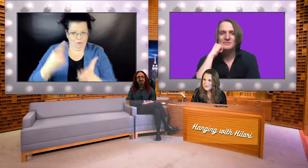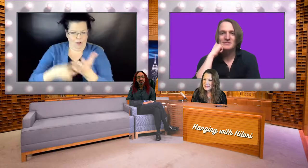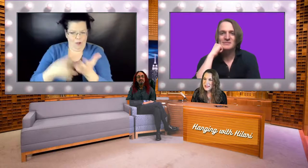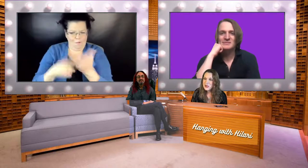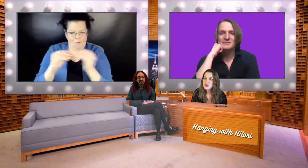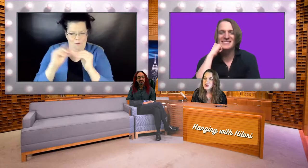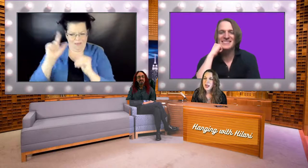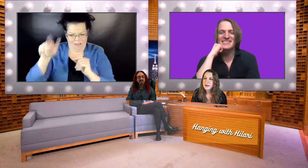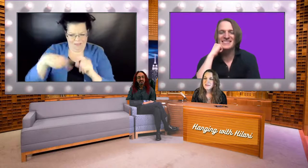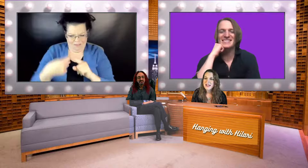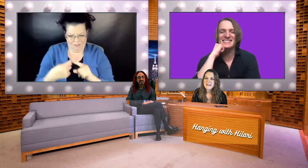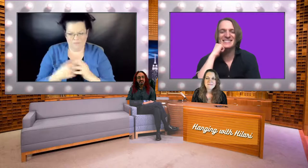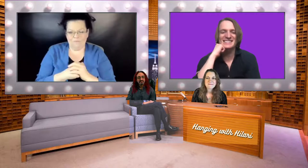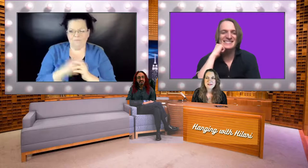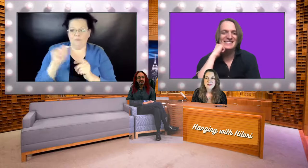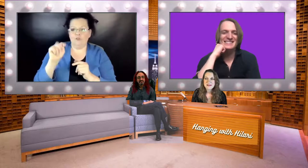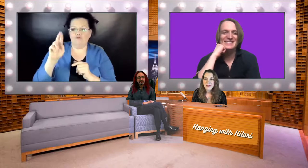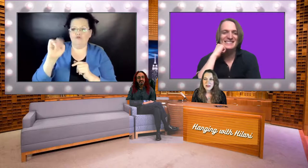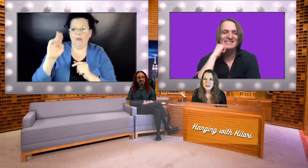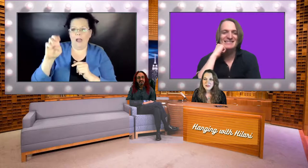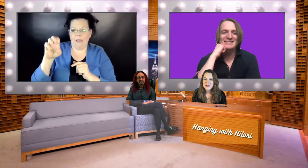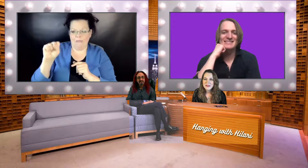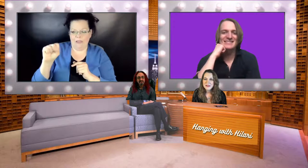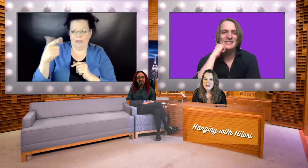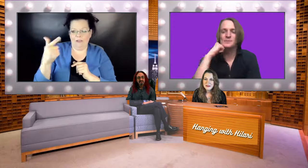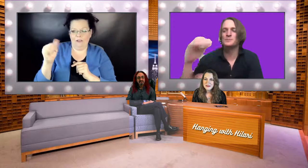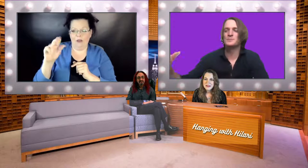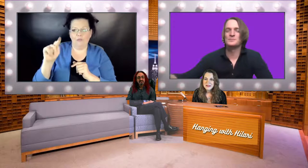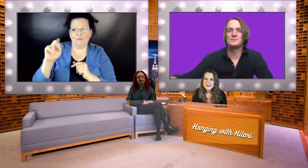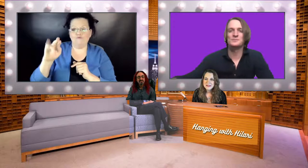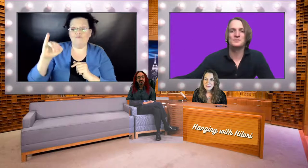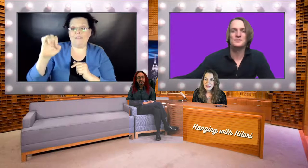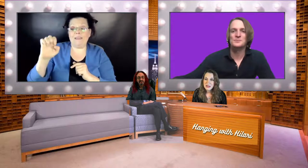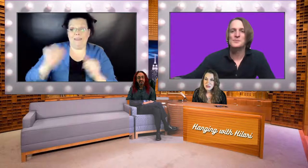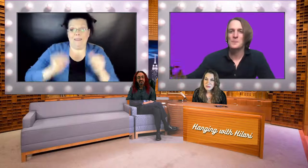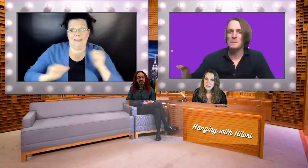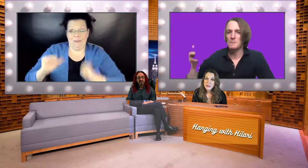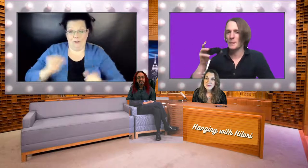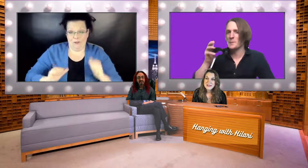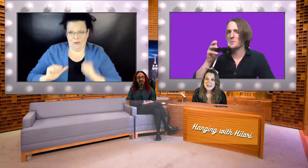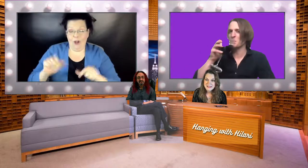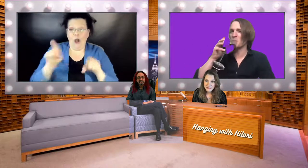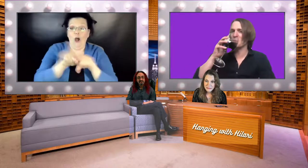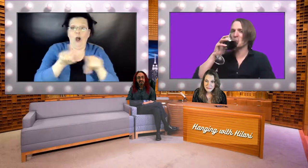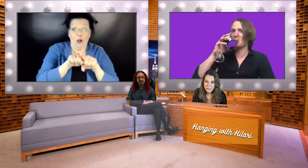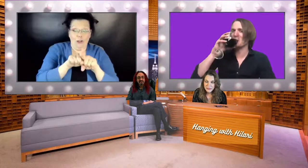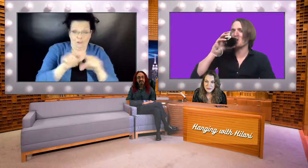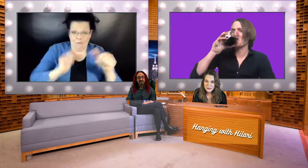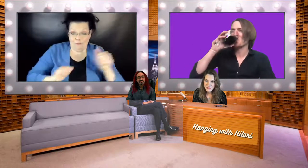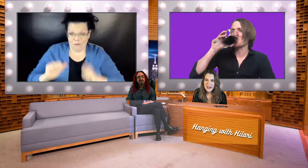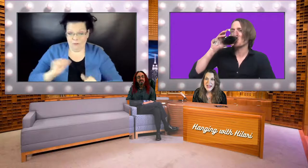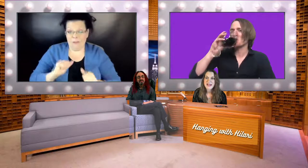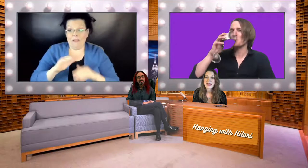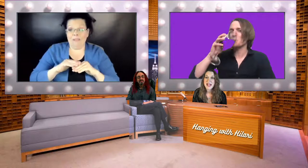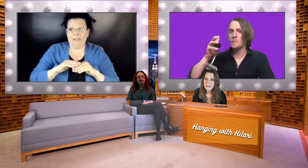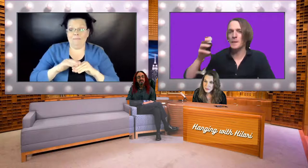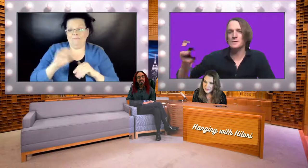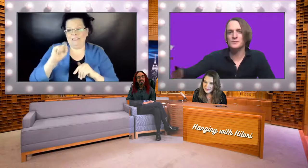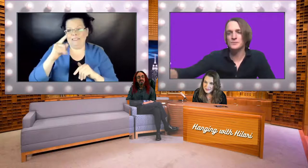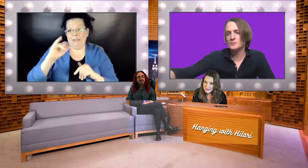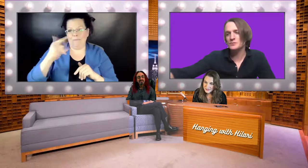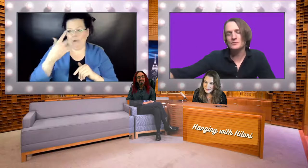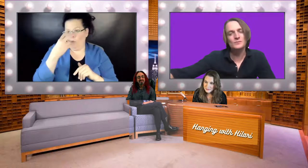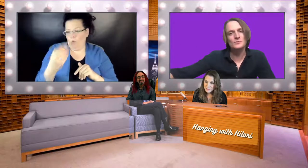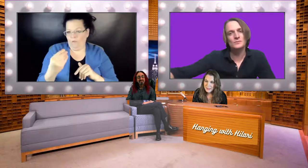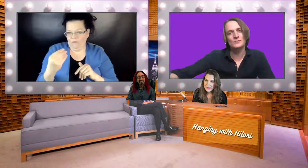well. Tribes at the famous Guthrie Theater. He also performed at the Steppenwolf Theater and